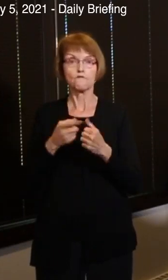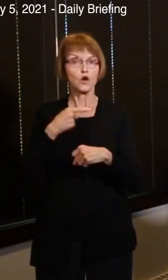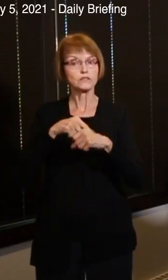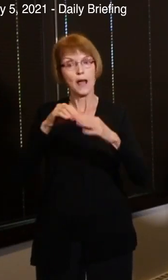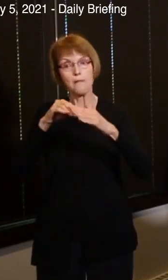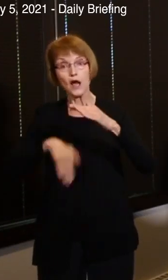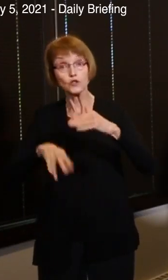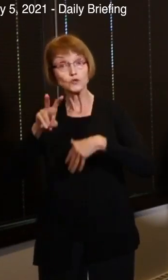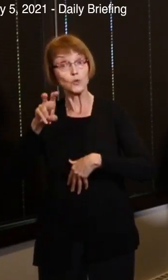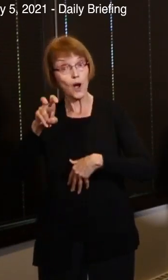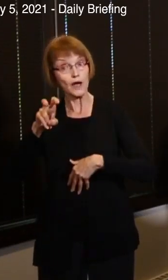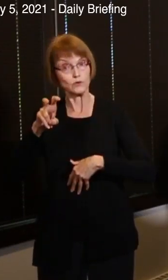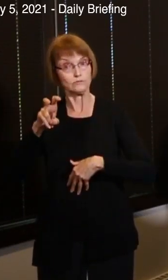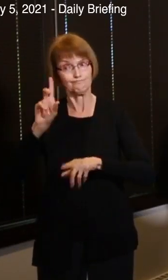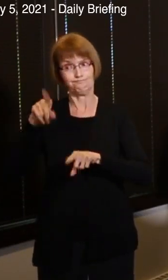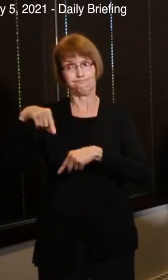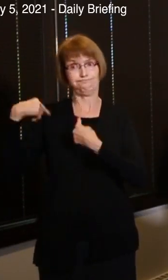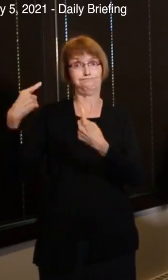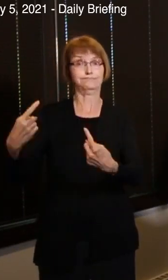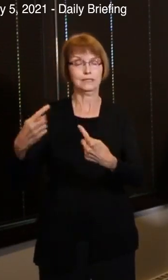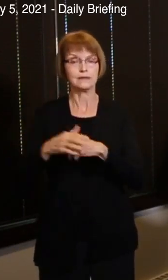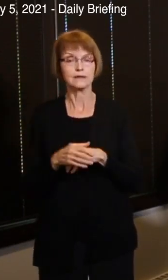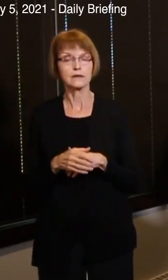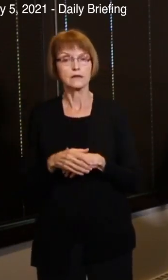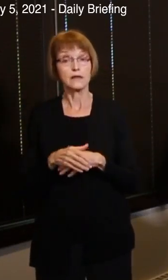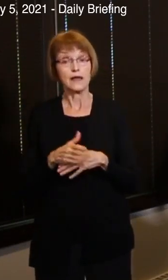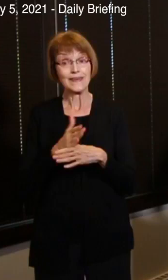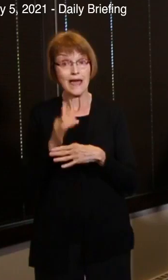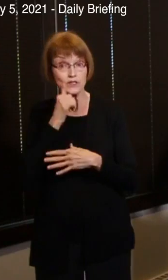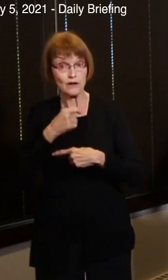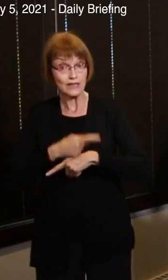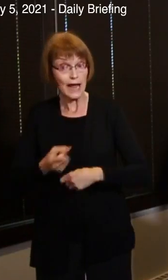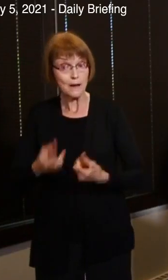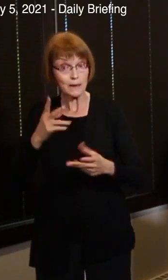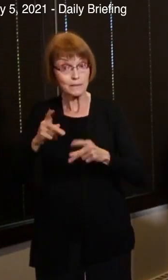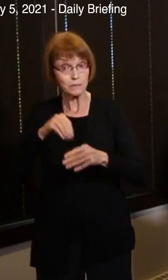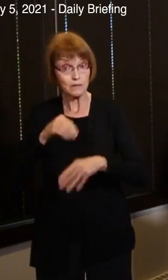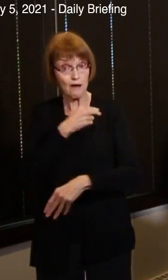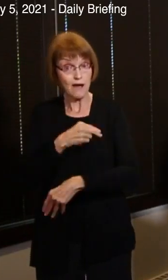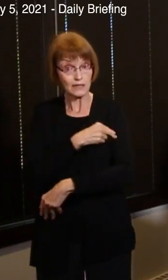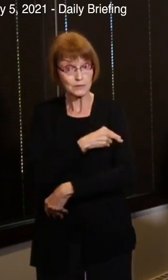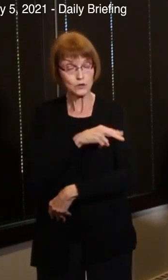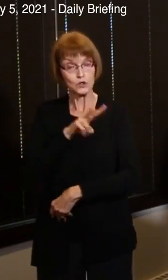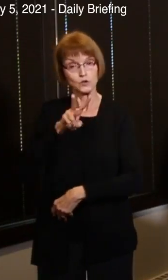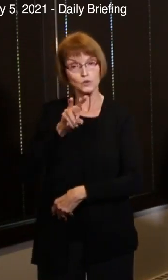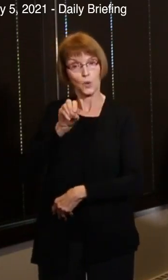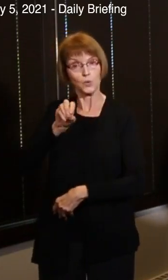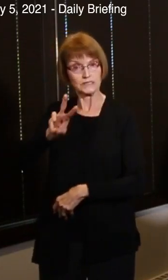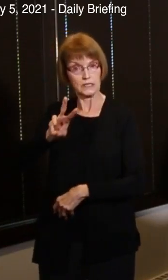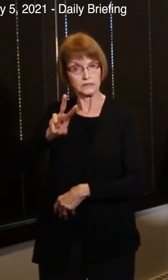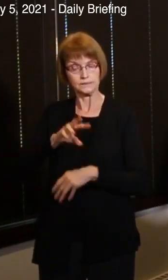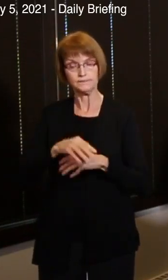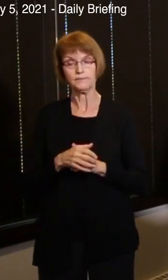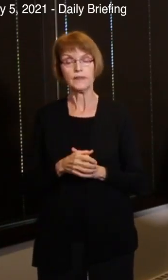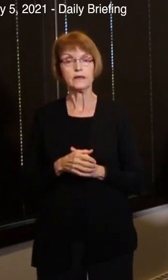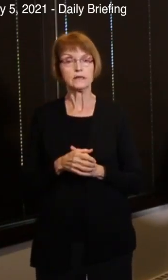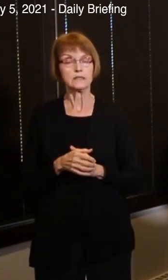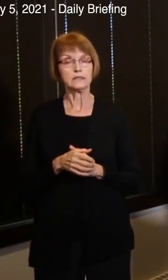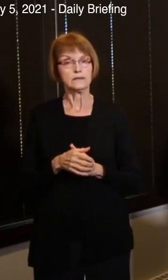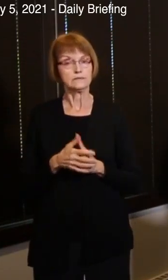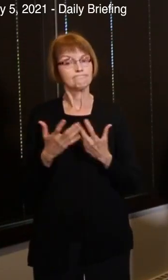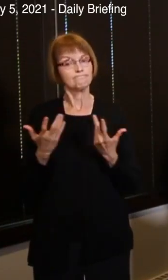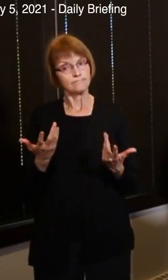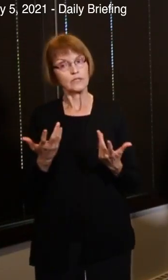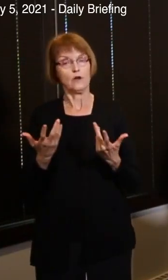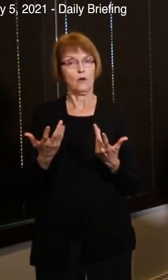underneath 200 for a little while. Our moving average is now at 206 patients. We've still,